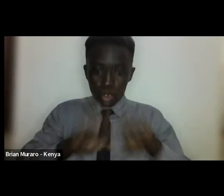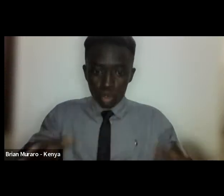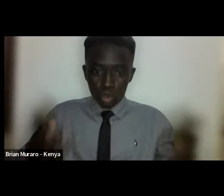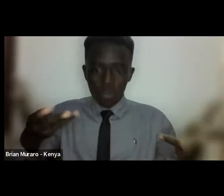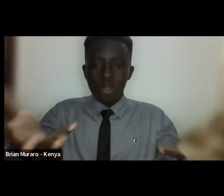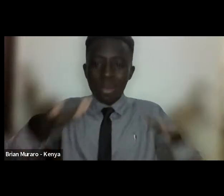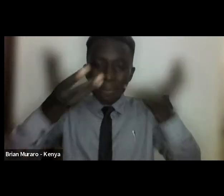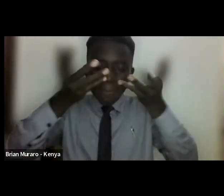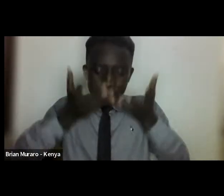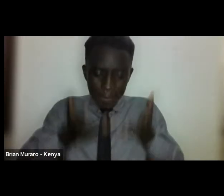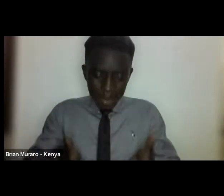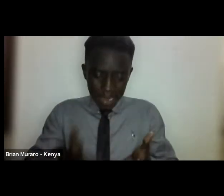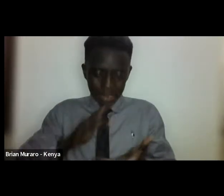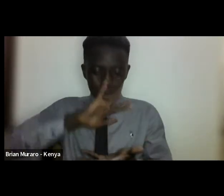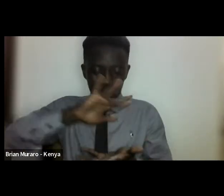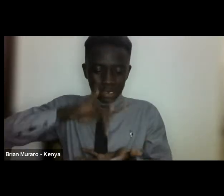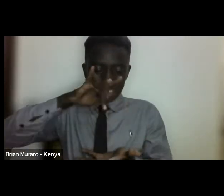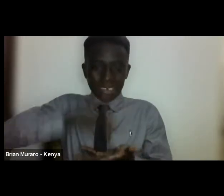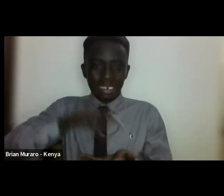Now,